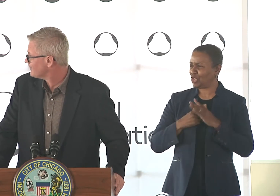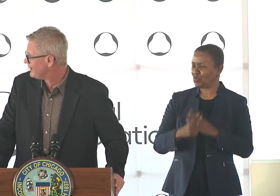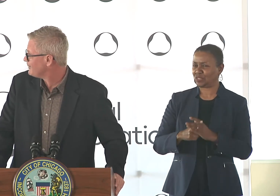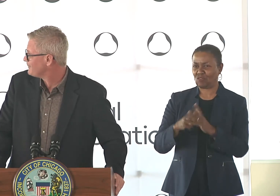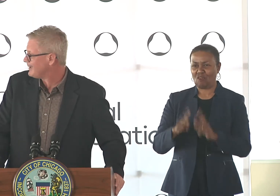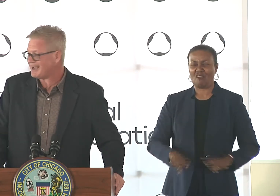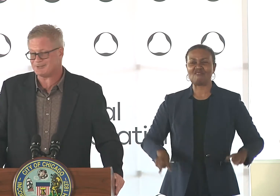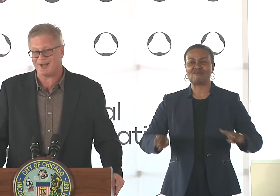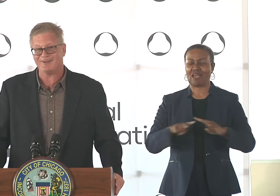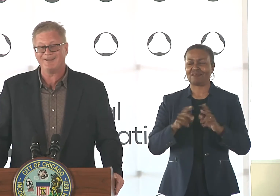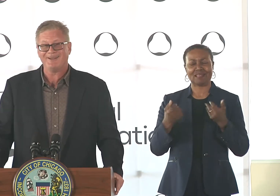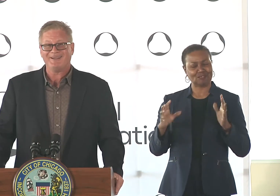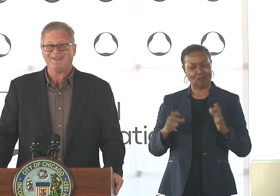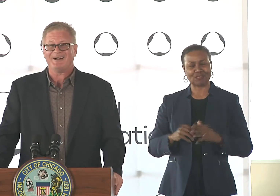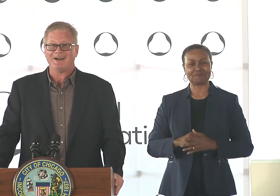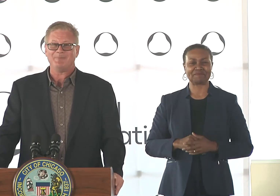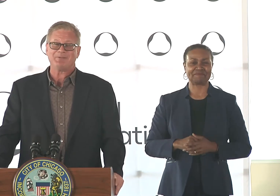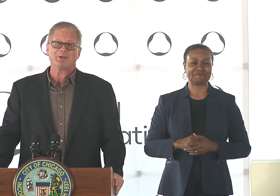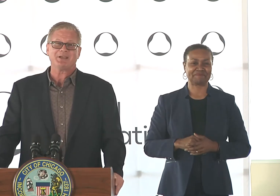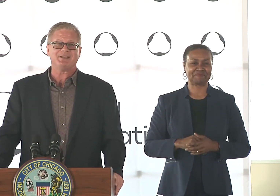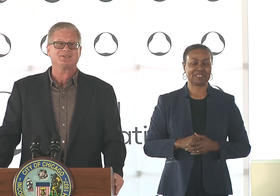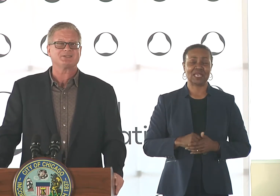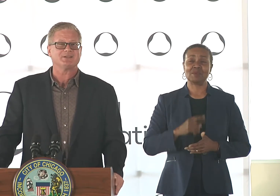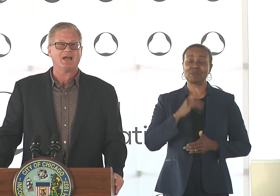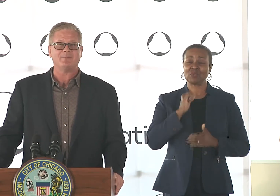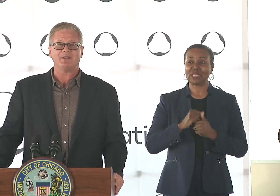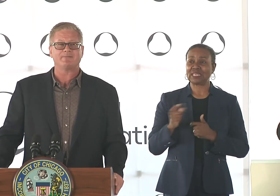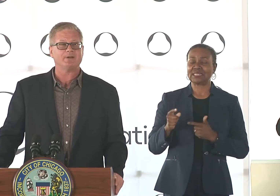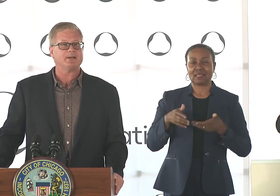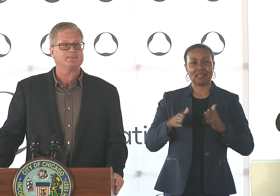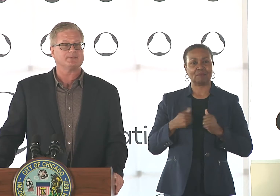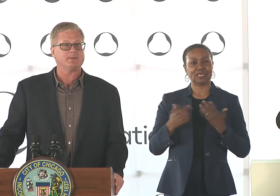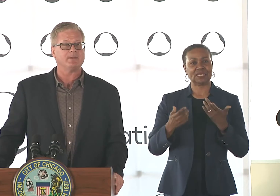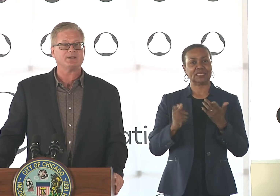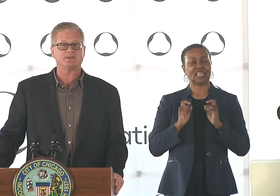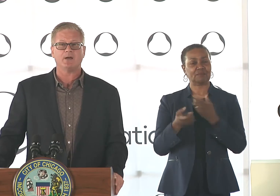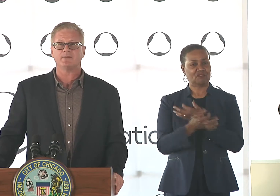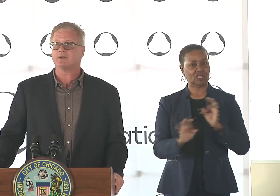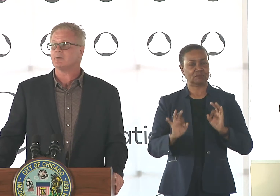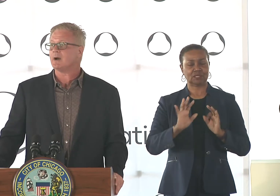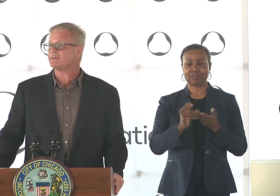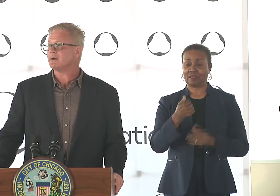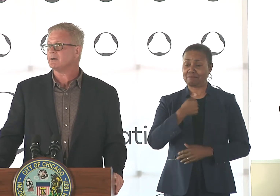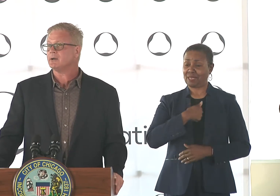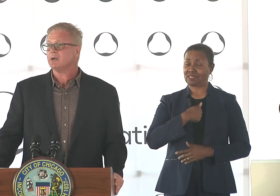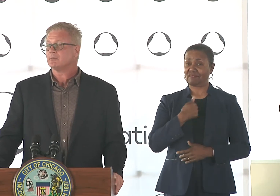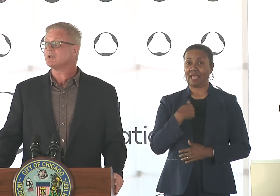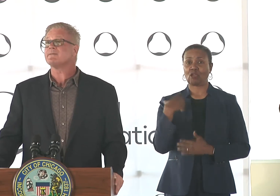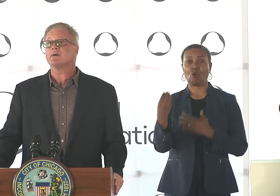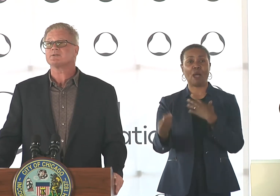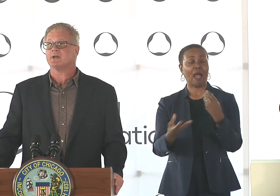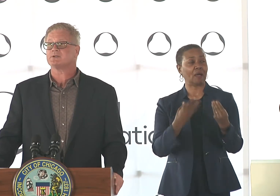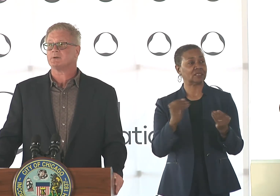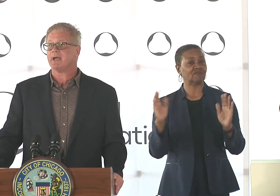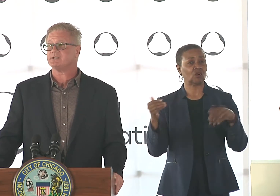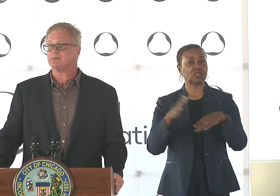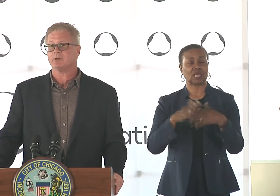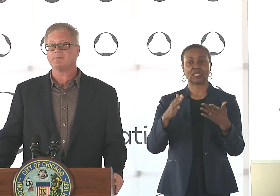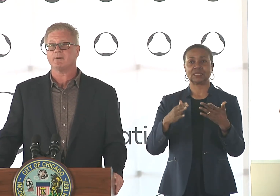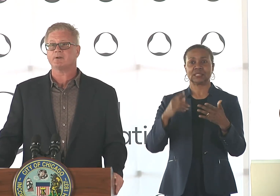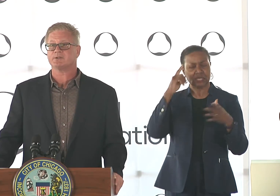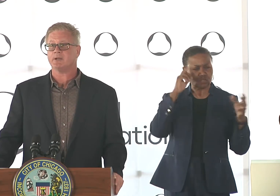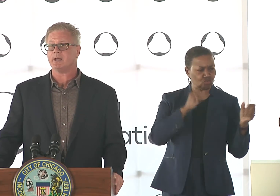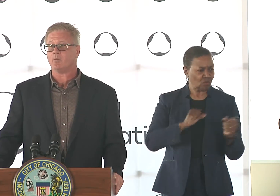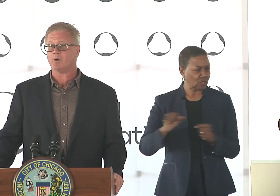valuation, so thank you for that, John. But really, he's just allowed me the freedom to be myself and to go out there and really focus on strategy,